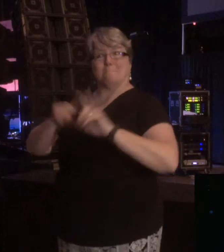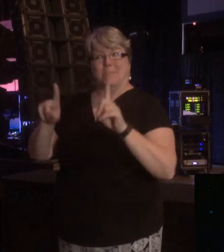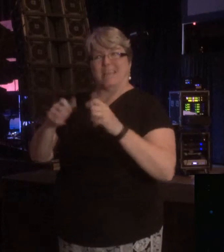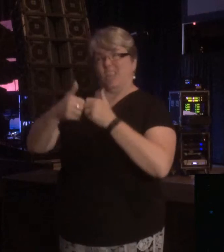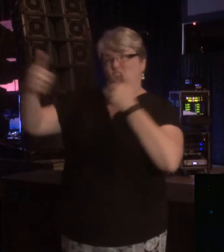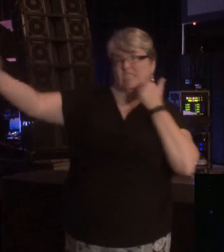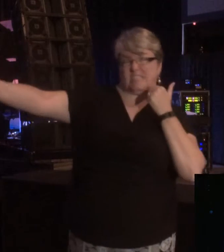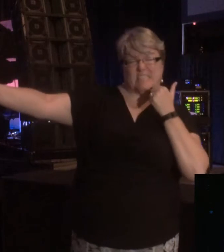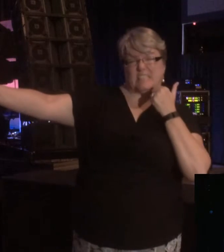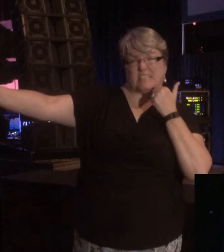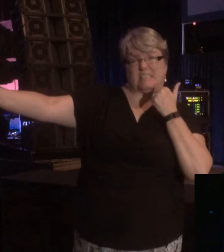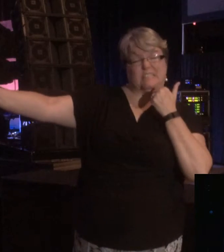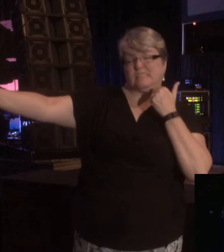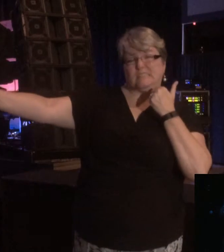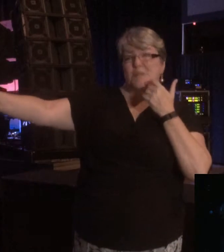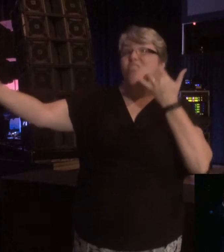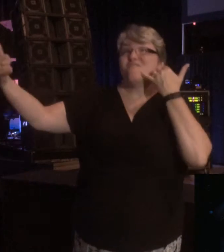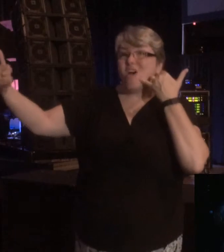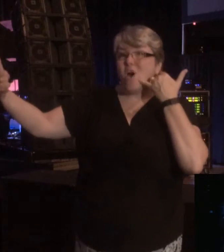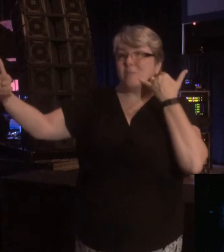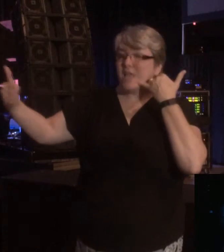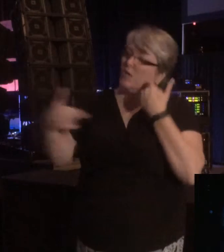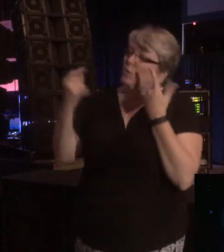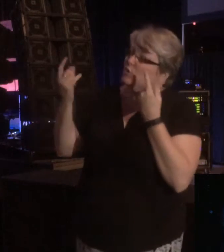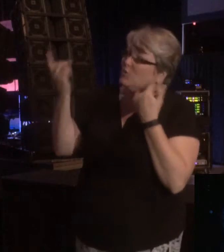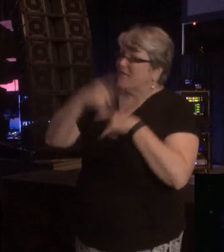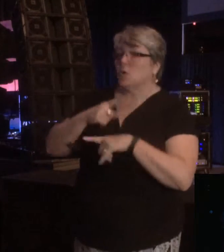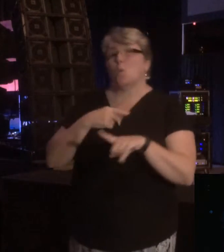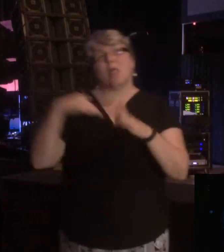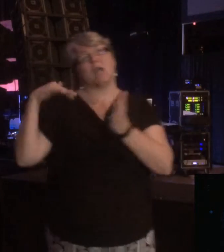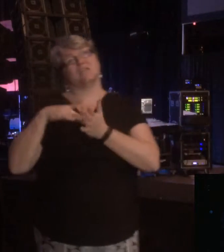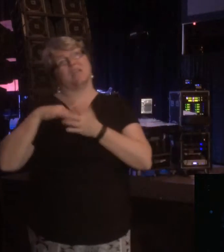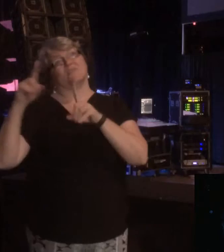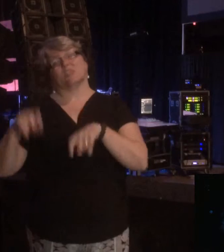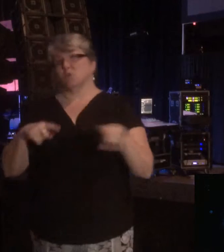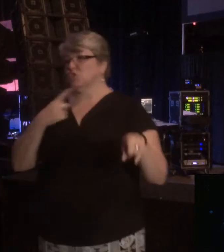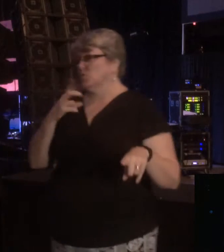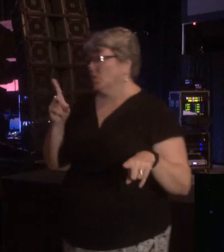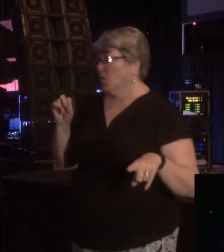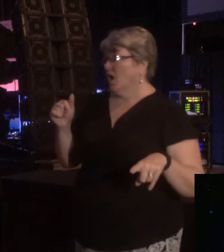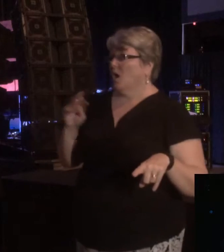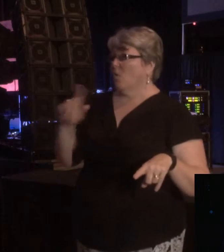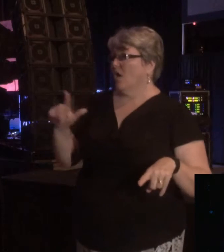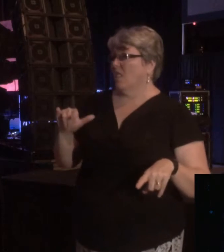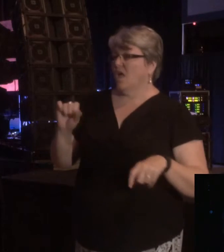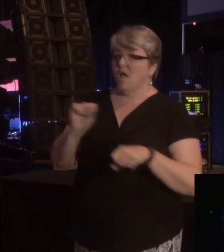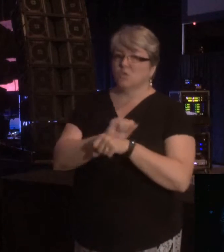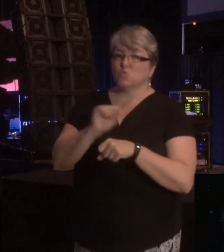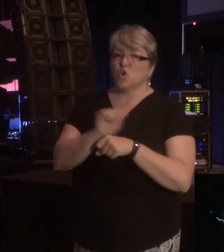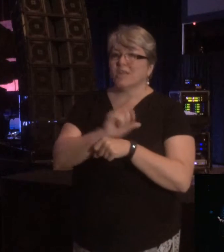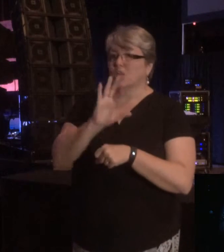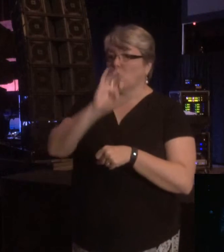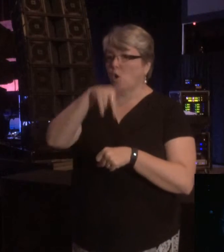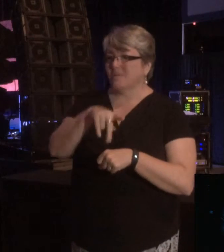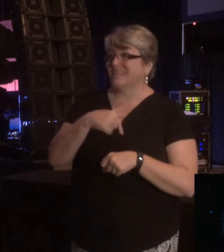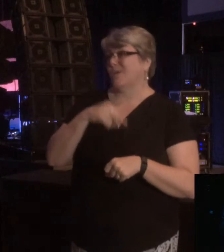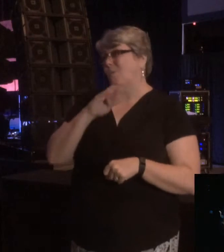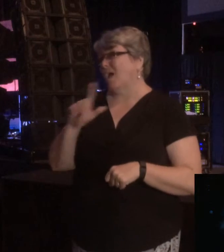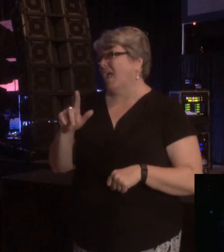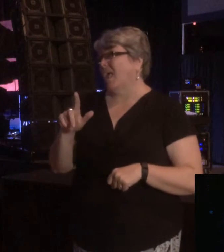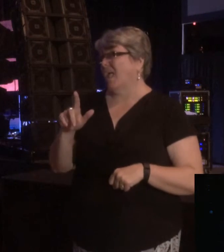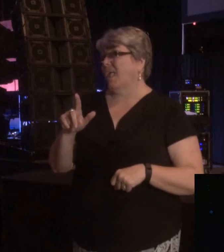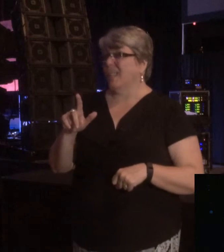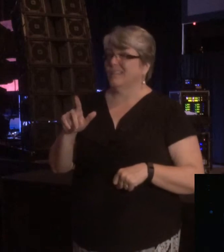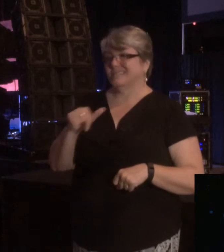Okay. All right, well, let's get on to their questions, shall we? Okay. Let's do it. Question number one, and again, we'll get to as many